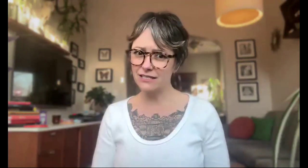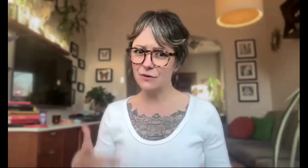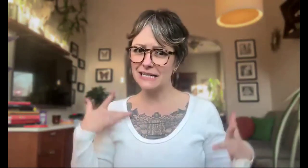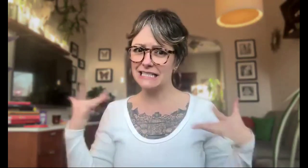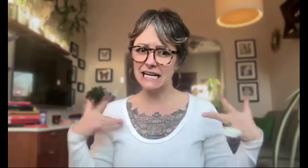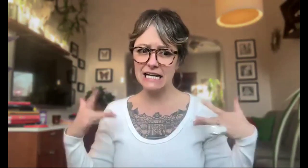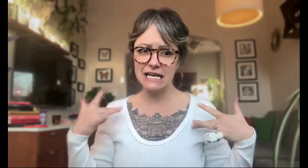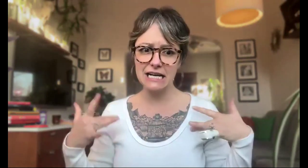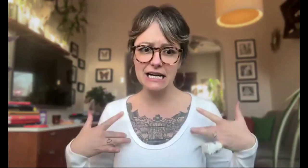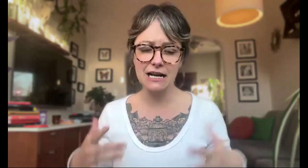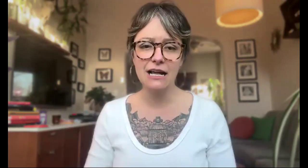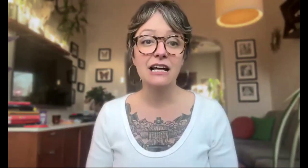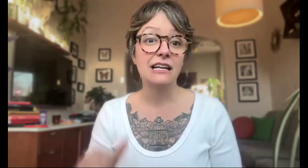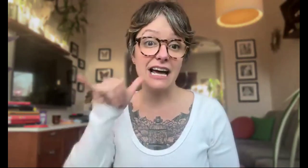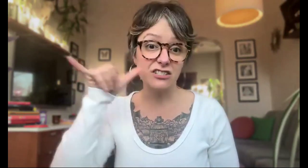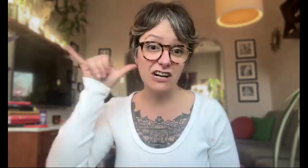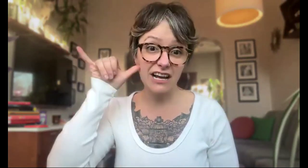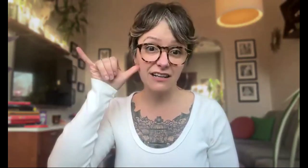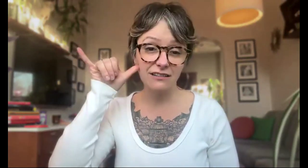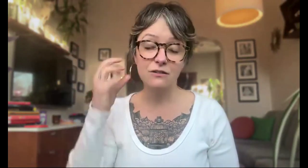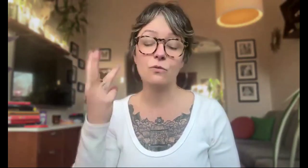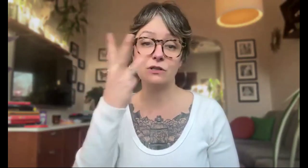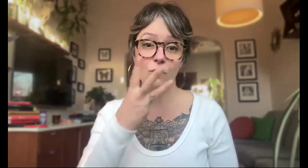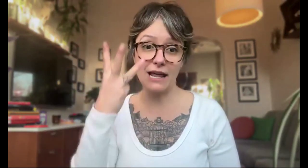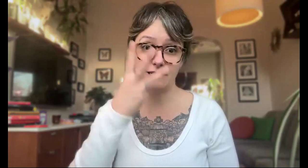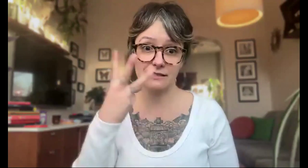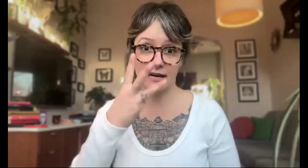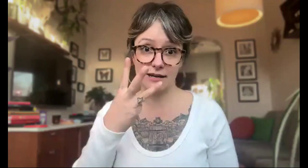that's so exciting. Yesterday was Wednesday.